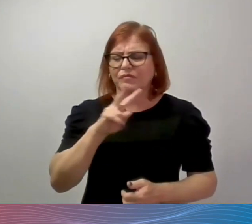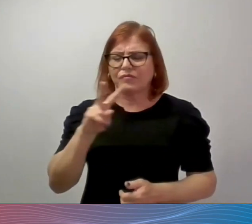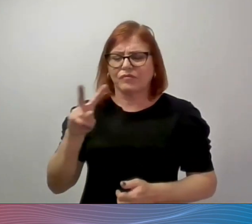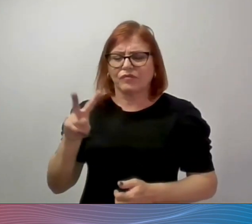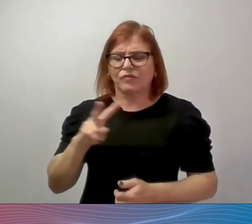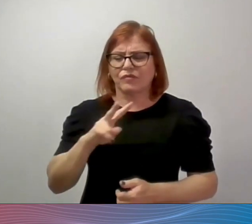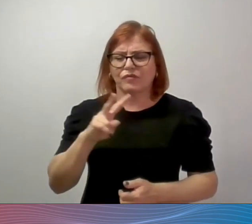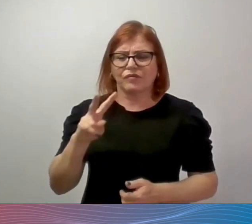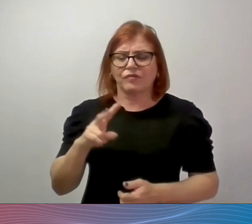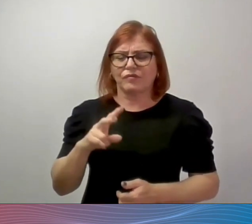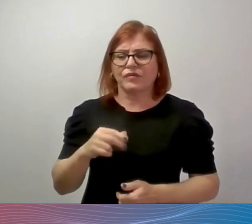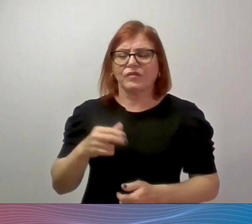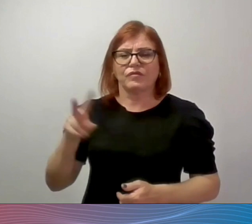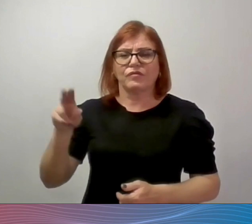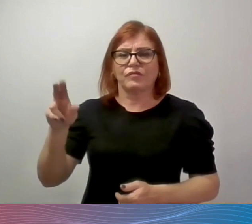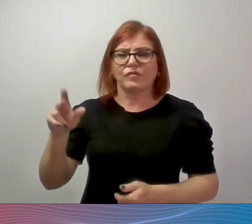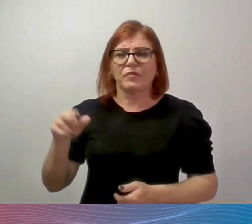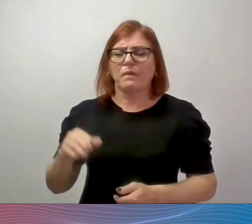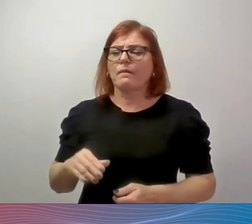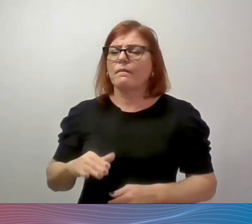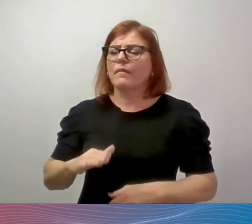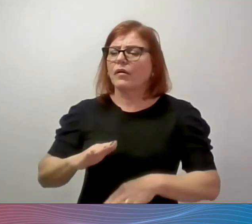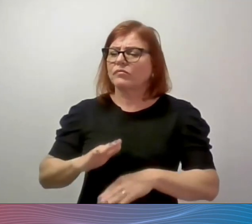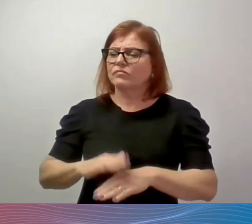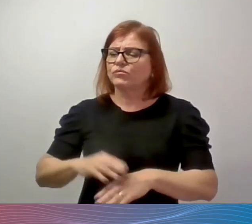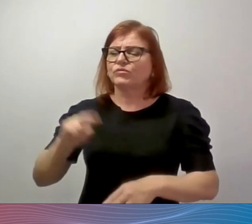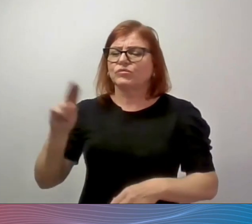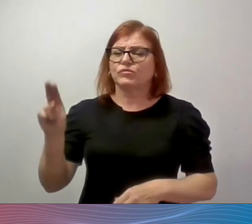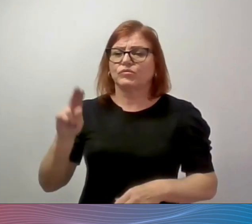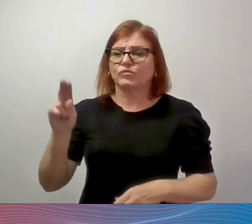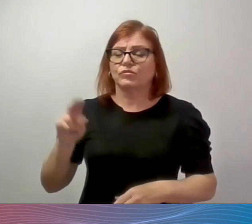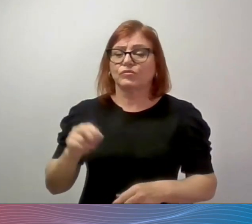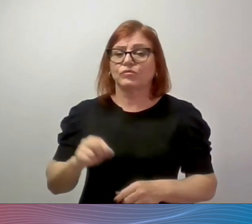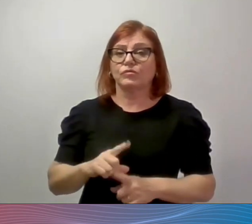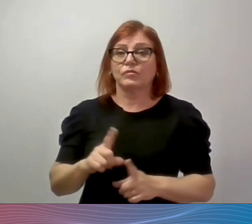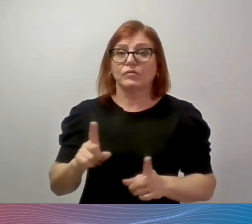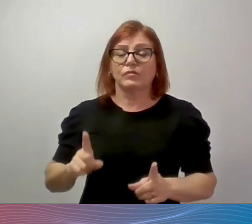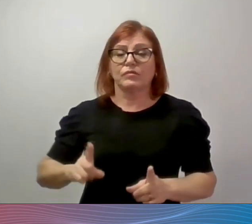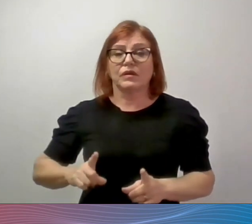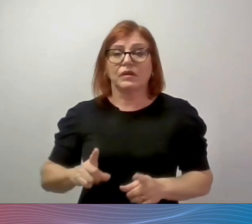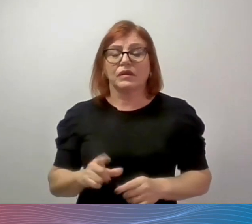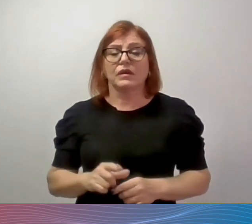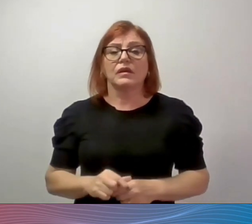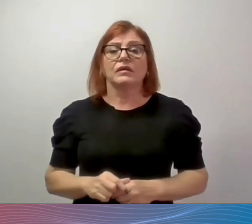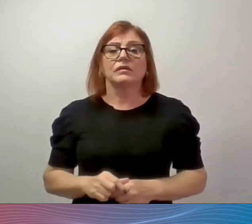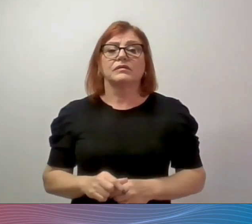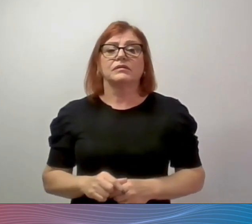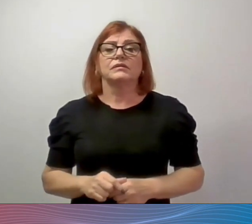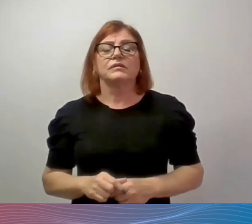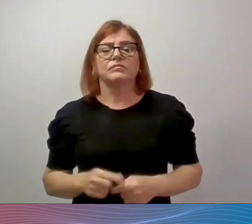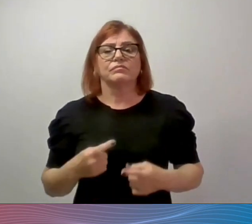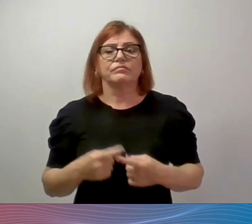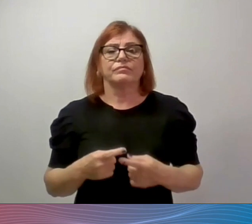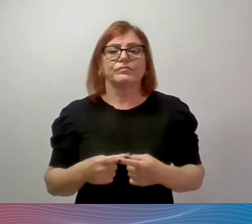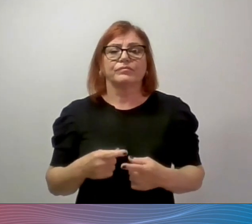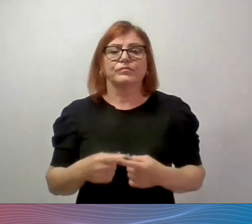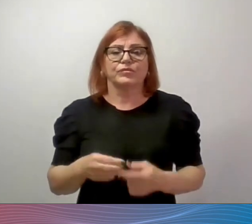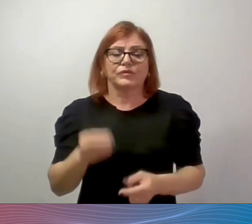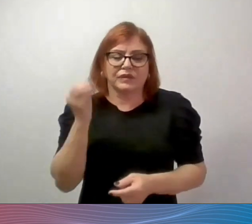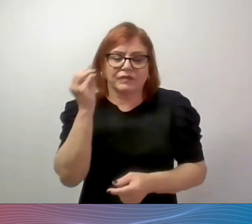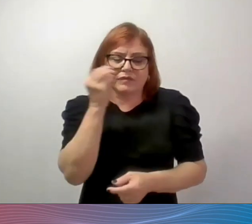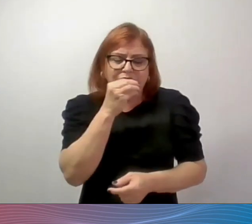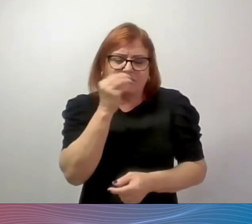para o Senhor e por uma fraqueza se torna inutilizado para a função